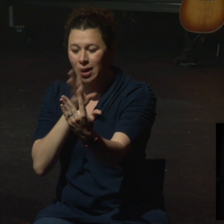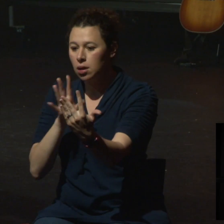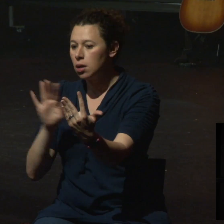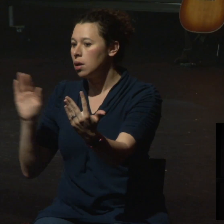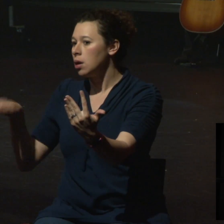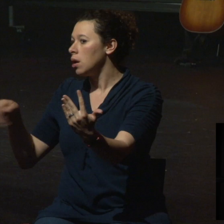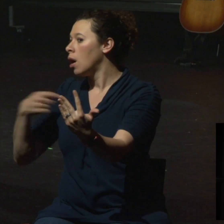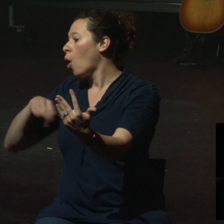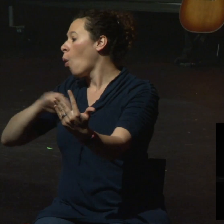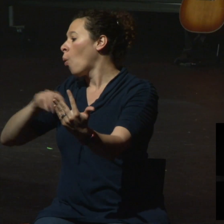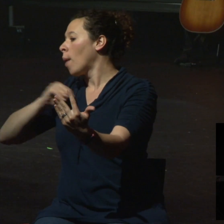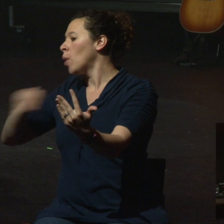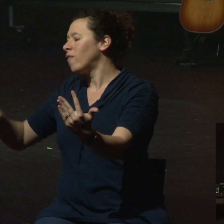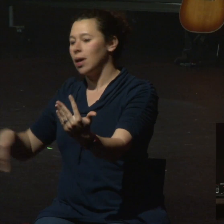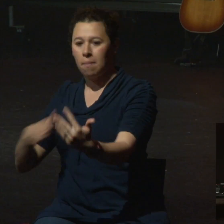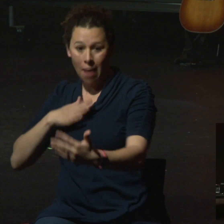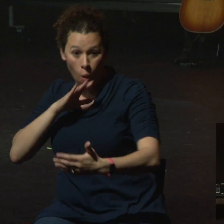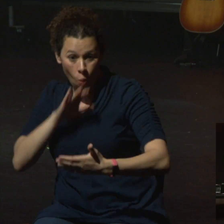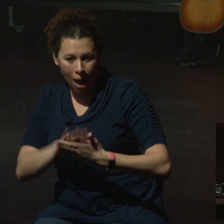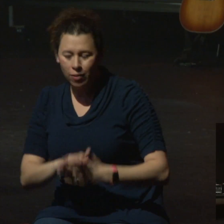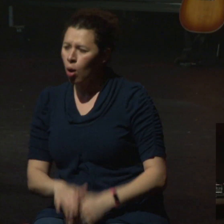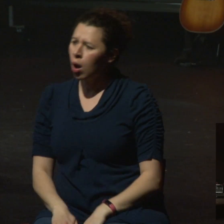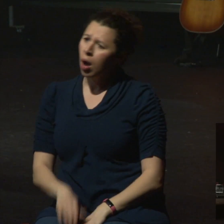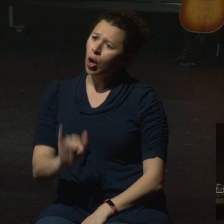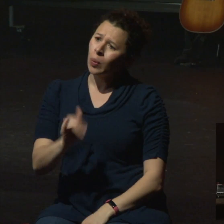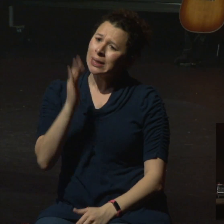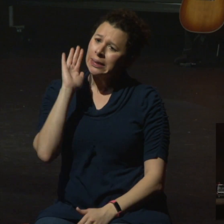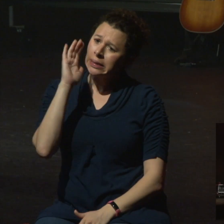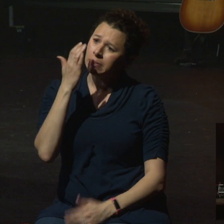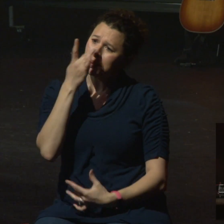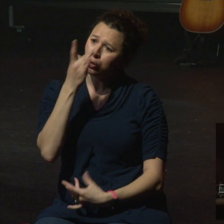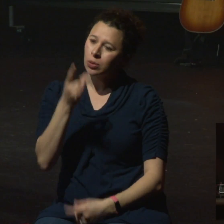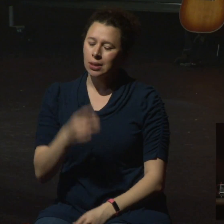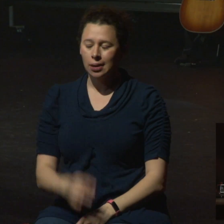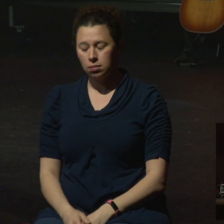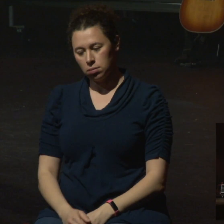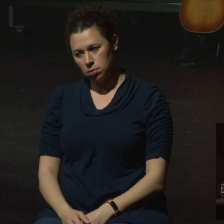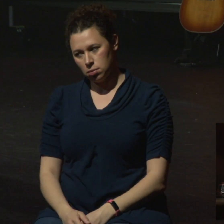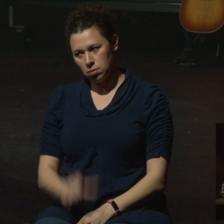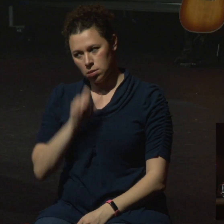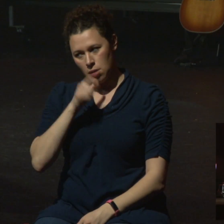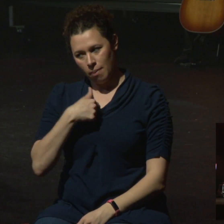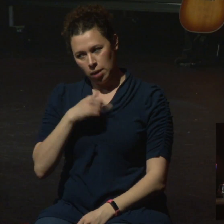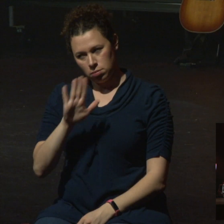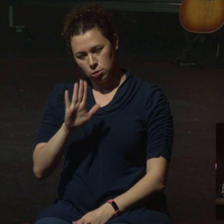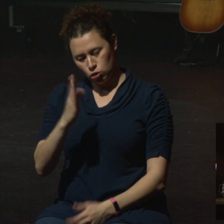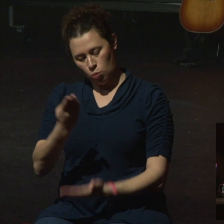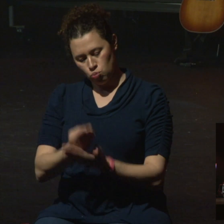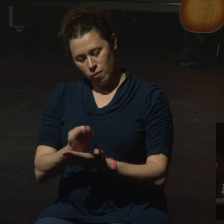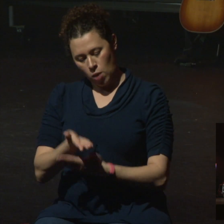My wife? That seems interesting. Not me. There's your proof right